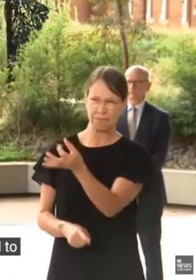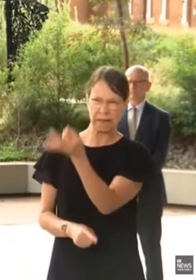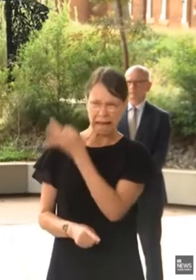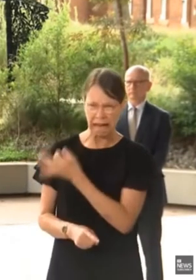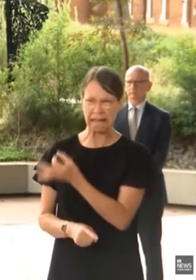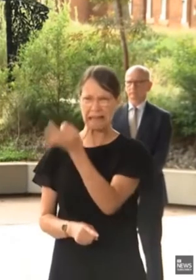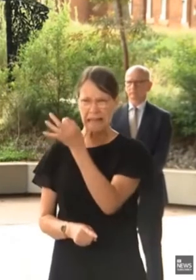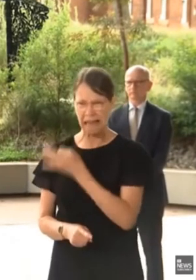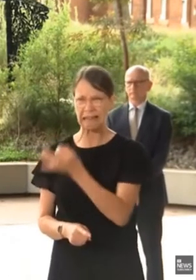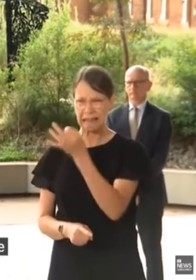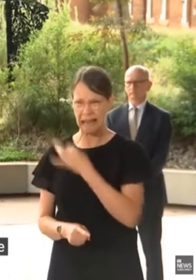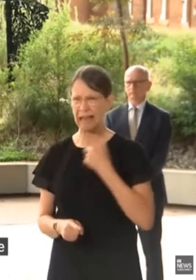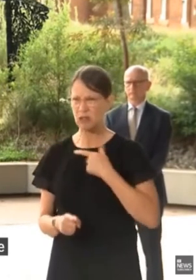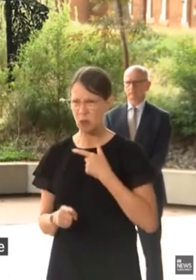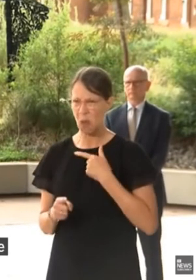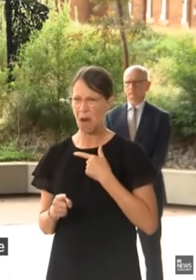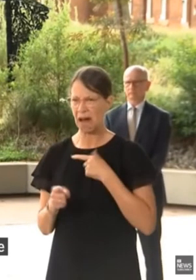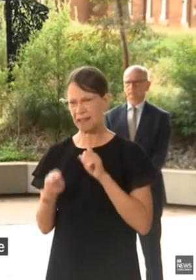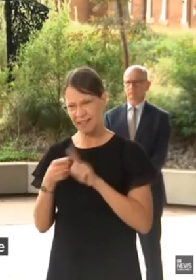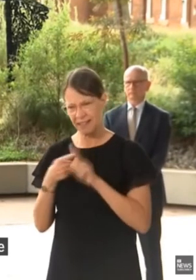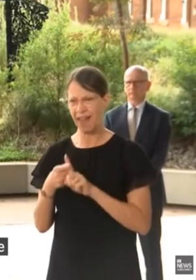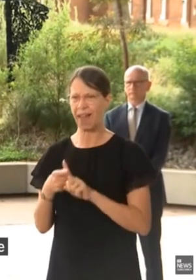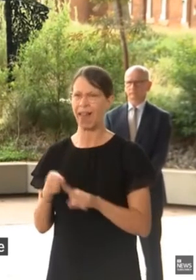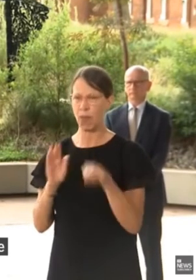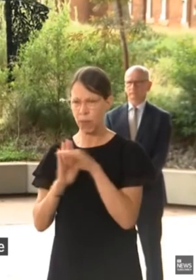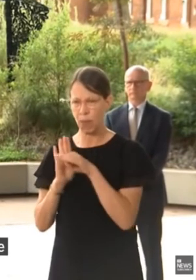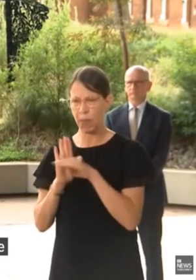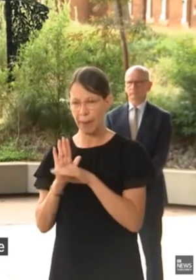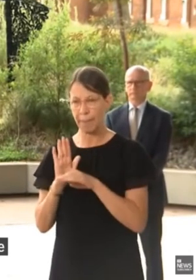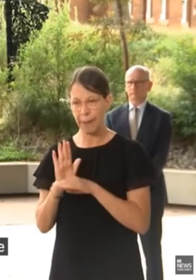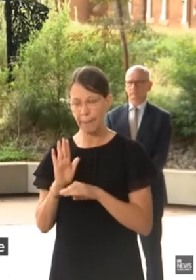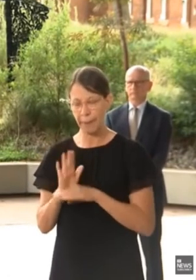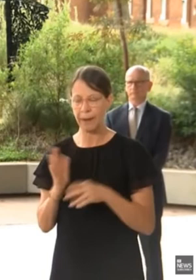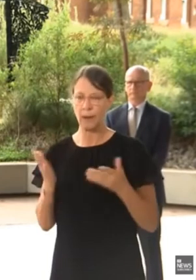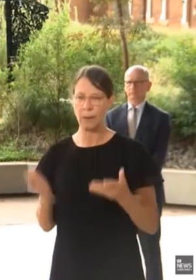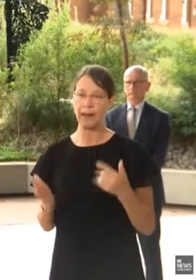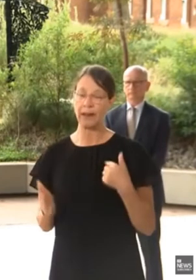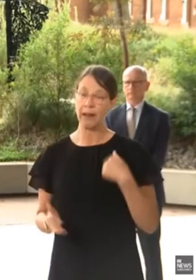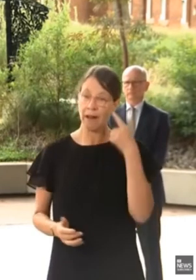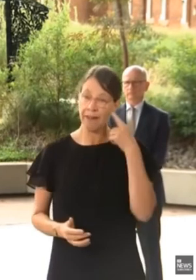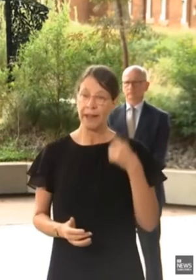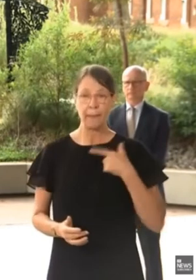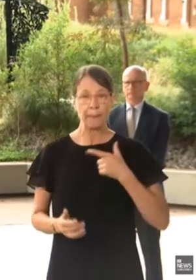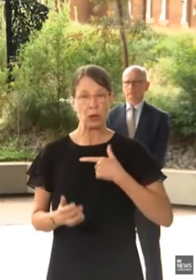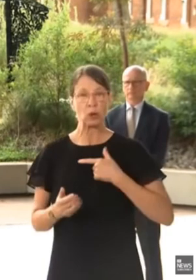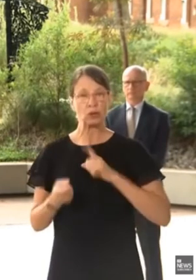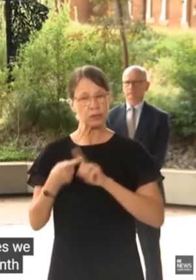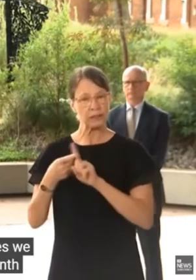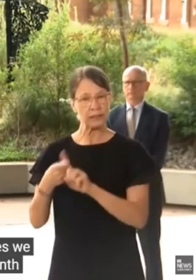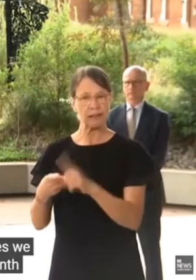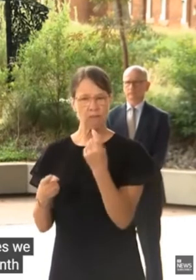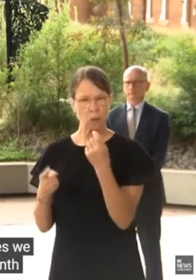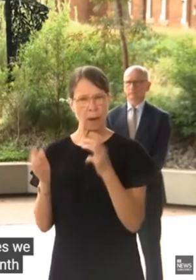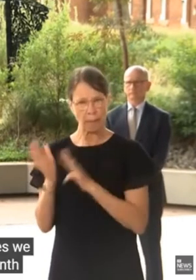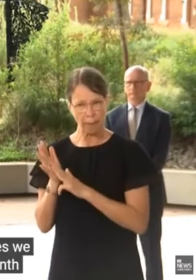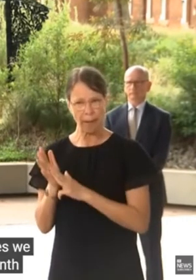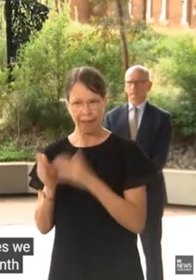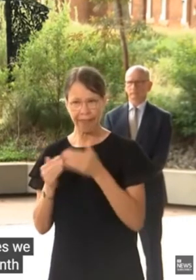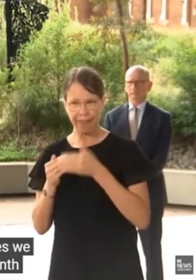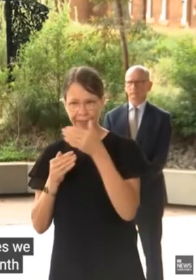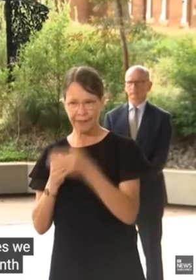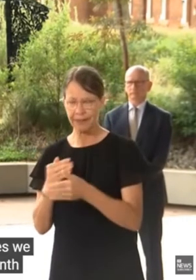restrictions, I believe the maintenance of these measures we have in place for the next month will actually drive